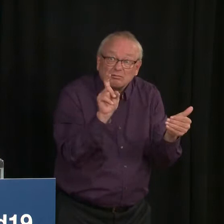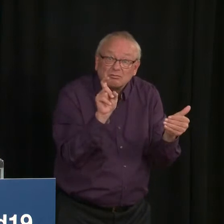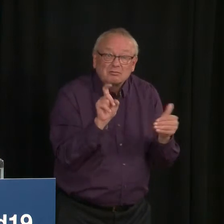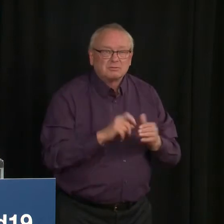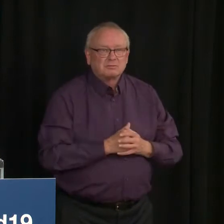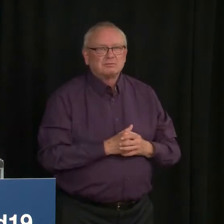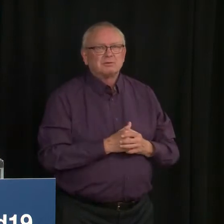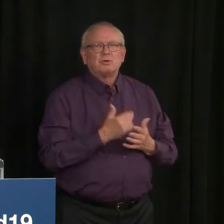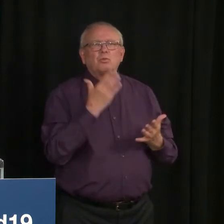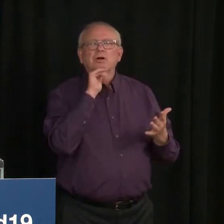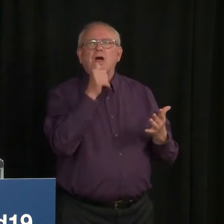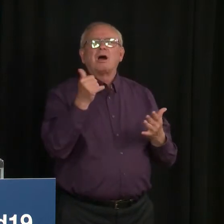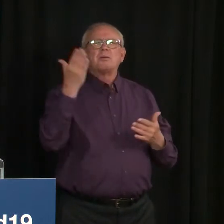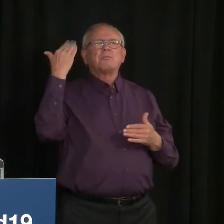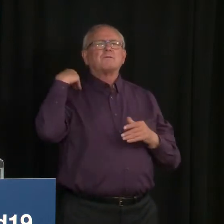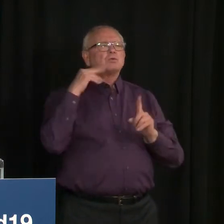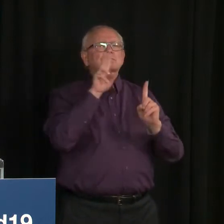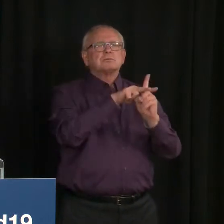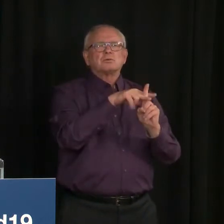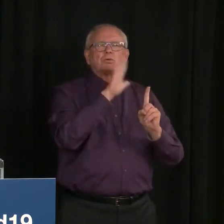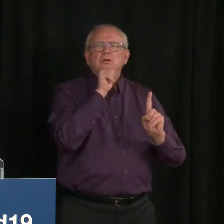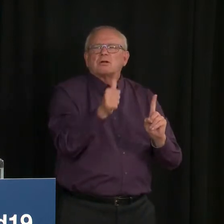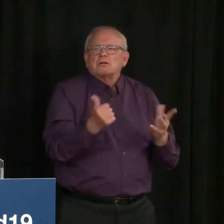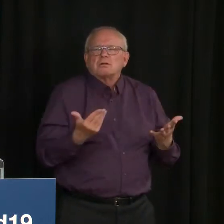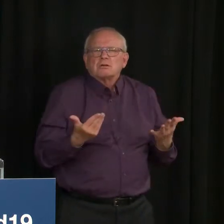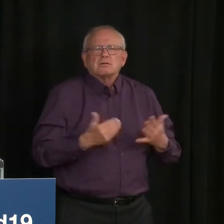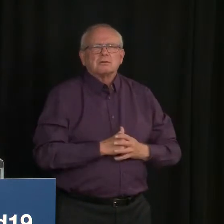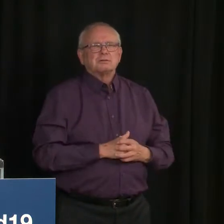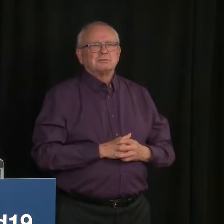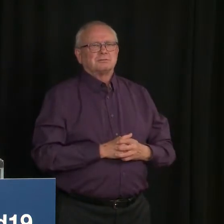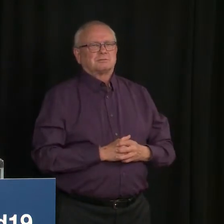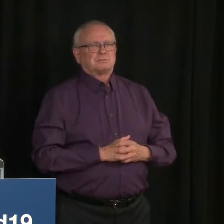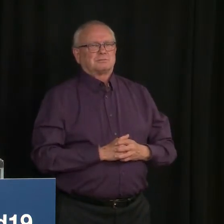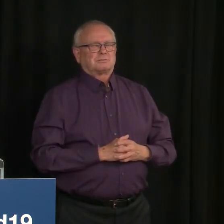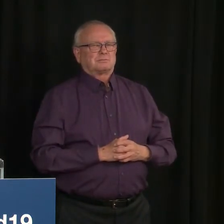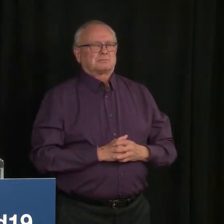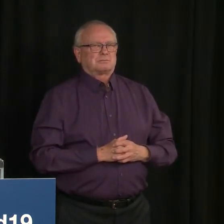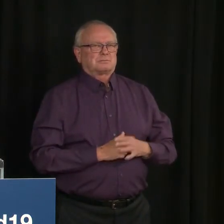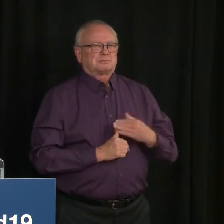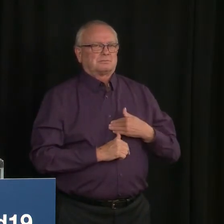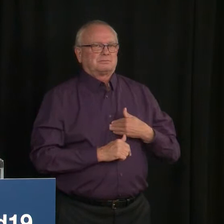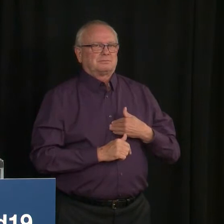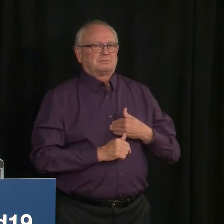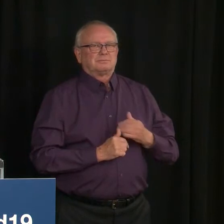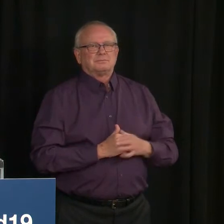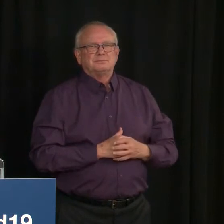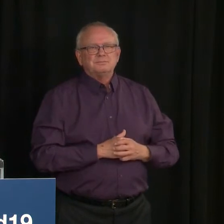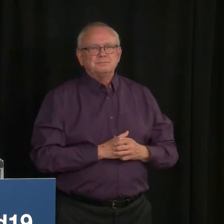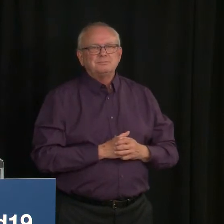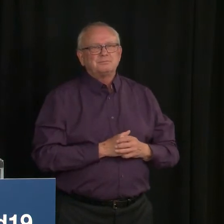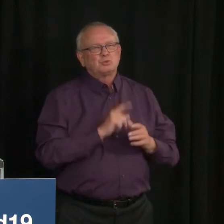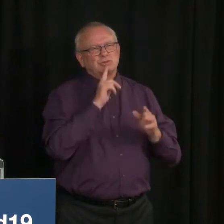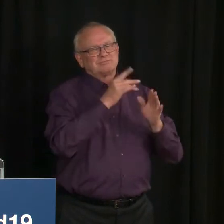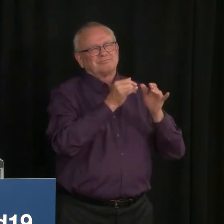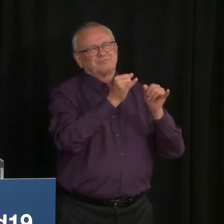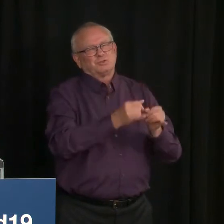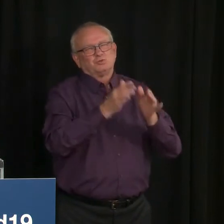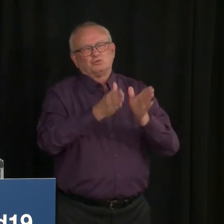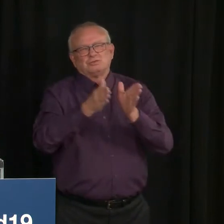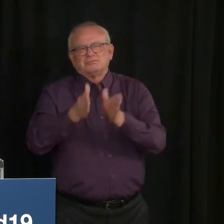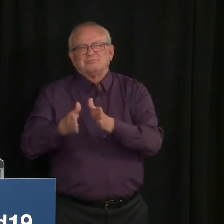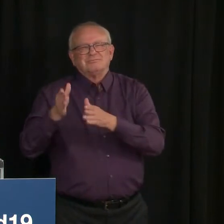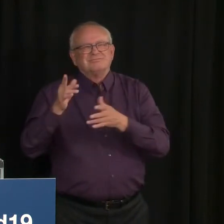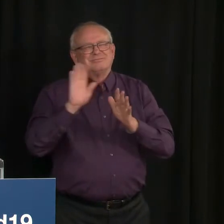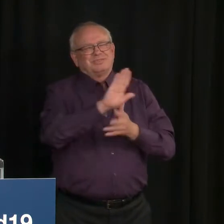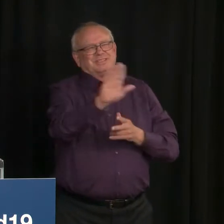weeks at this point? What we know is that people choose to get vaccinated for various reasons and